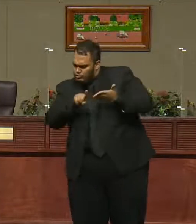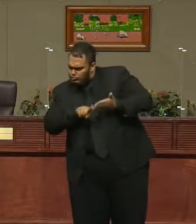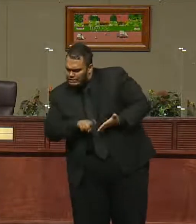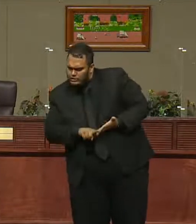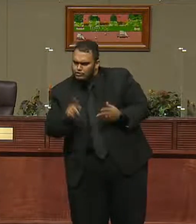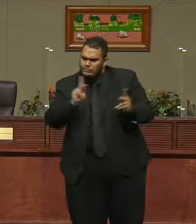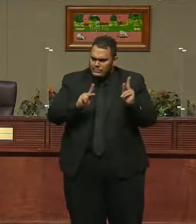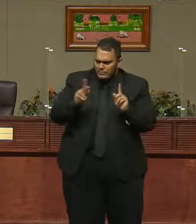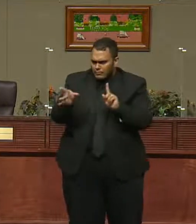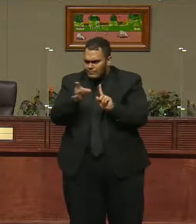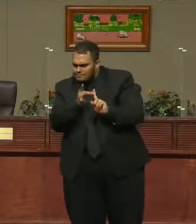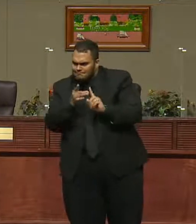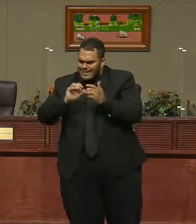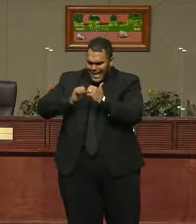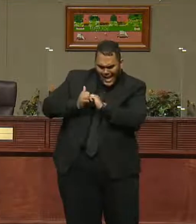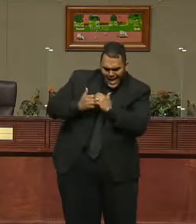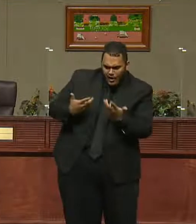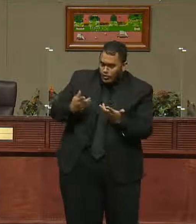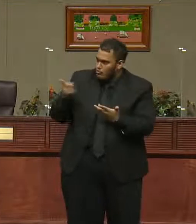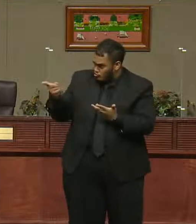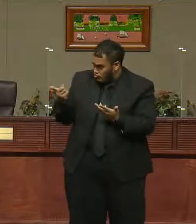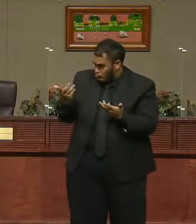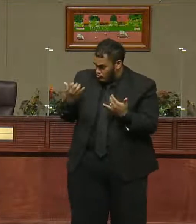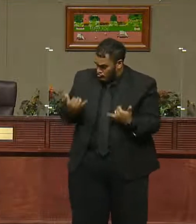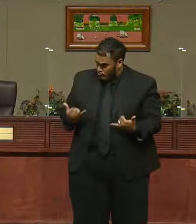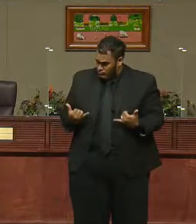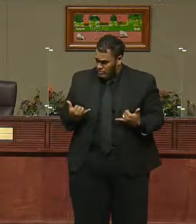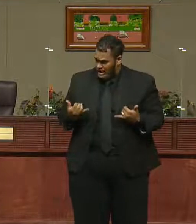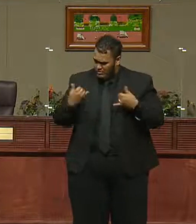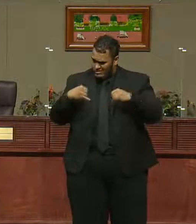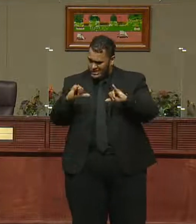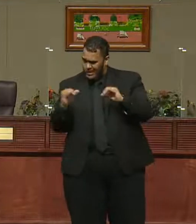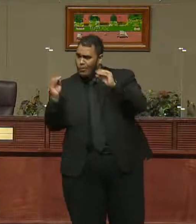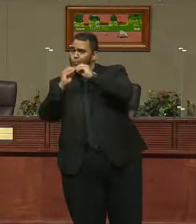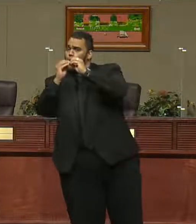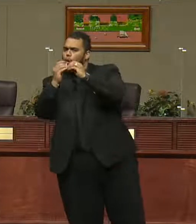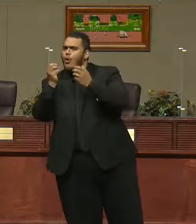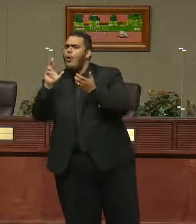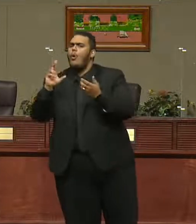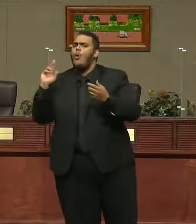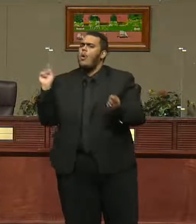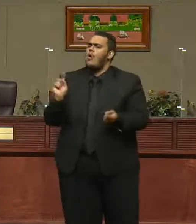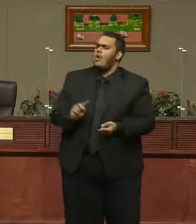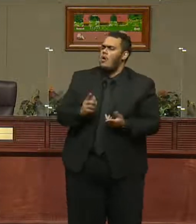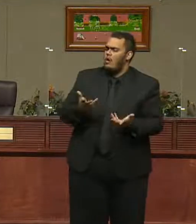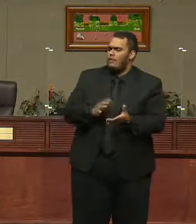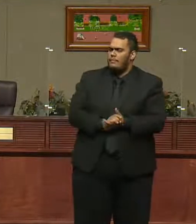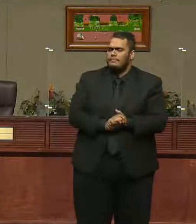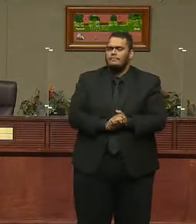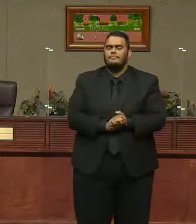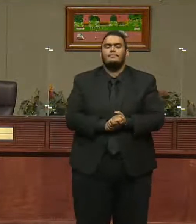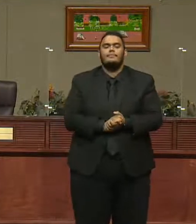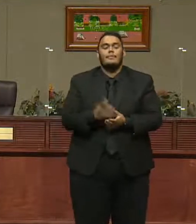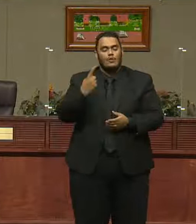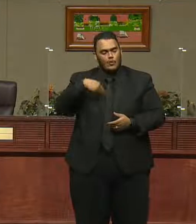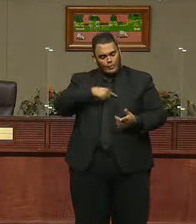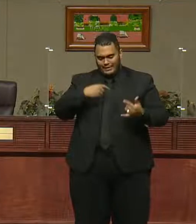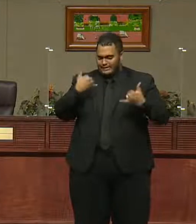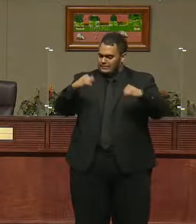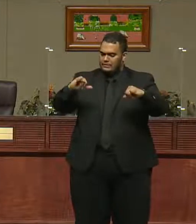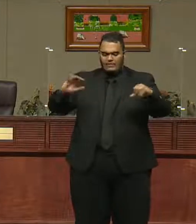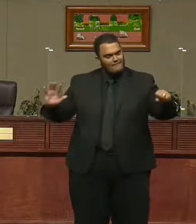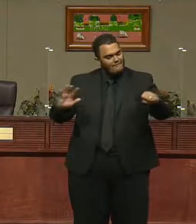you able to do more contact tracing now with it being so low? So we're still working at the same, full capacity as we